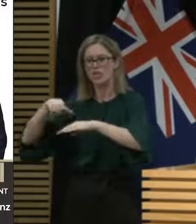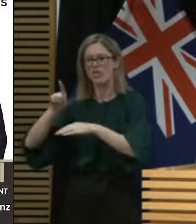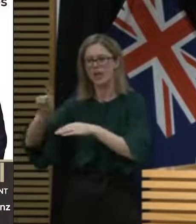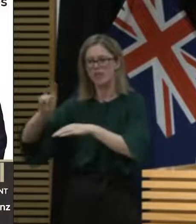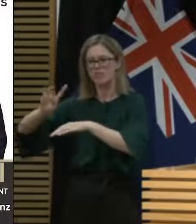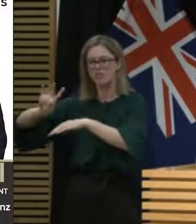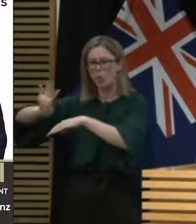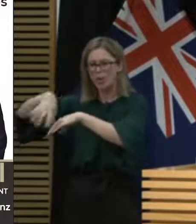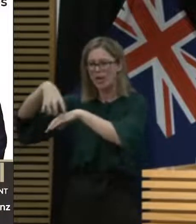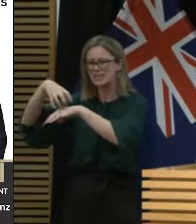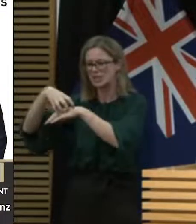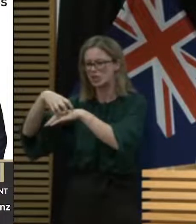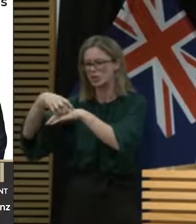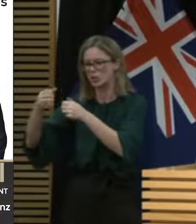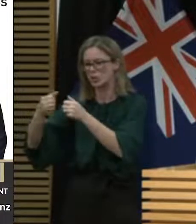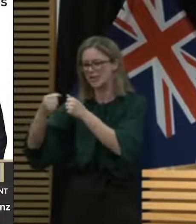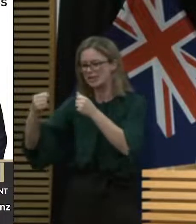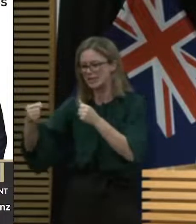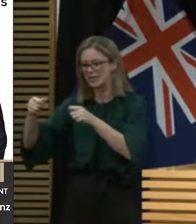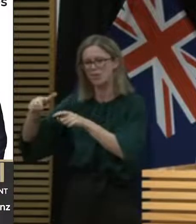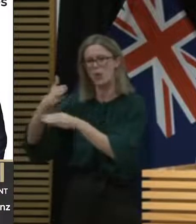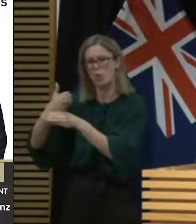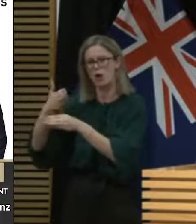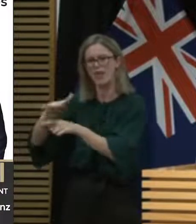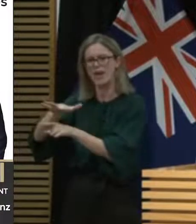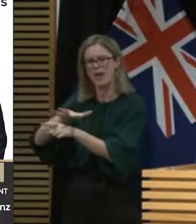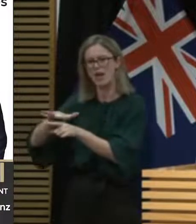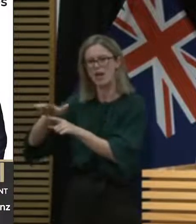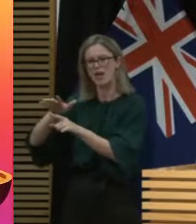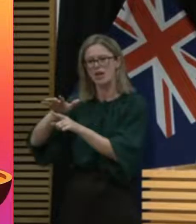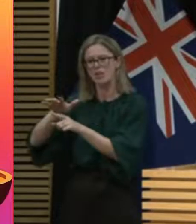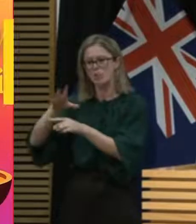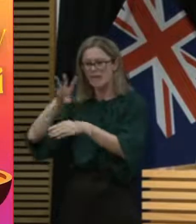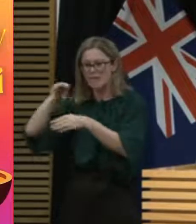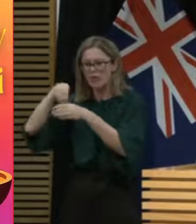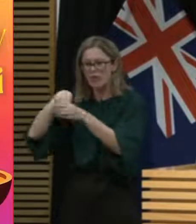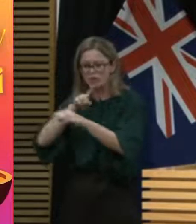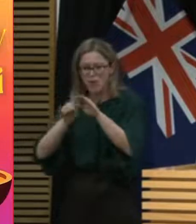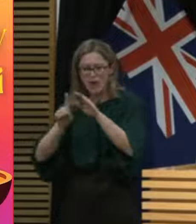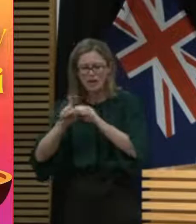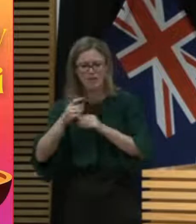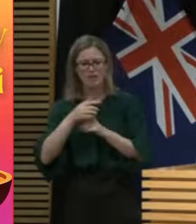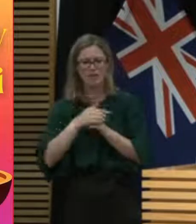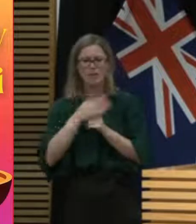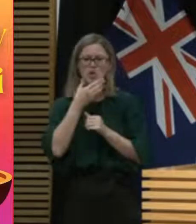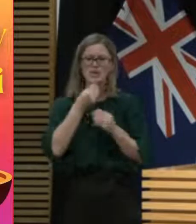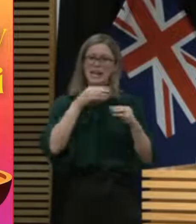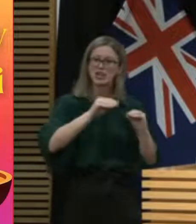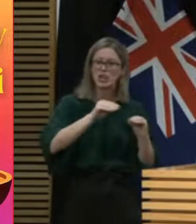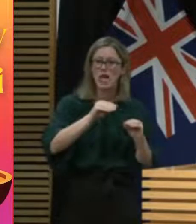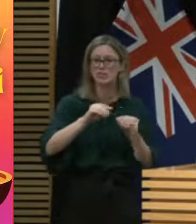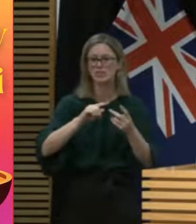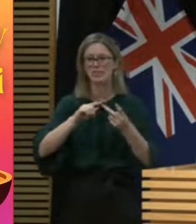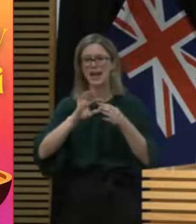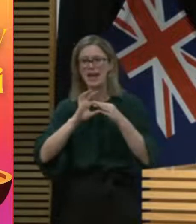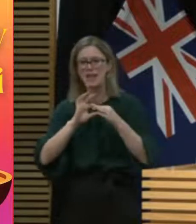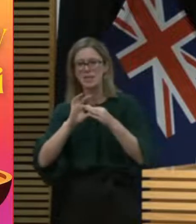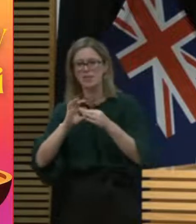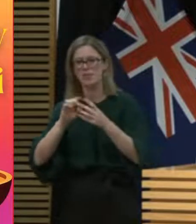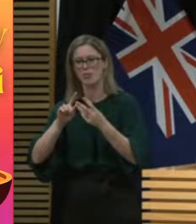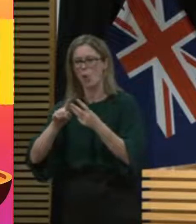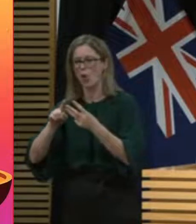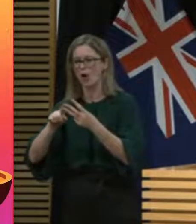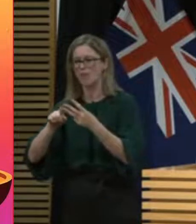to extend their current COVID-19 activity to undertake more proactive work using a mix of education, engagement and enforcement